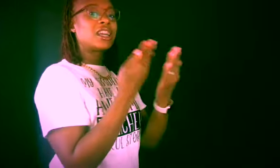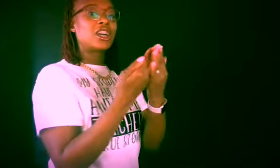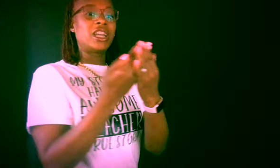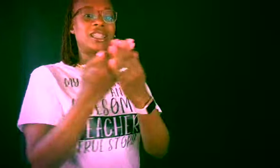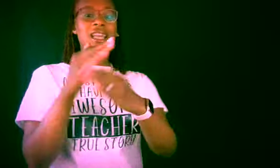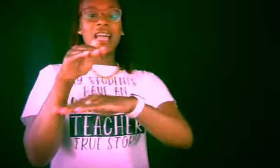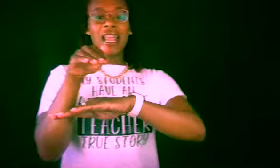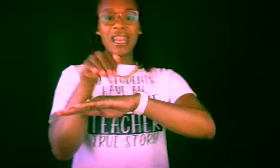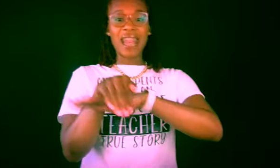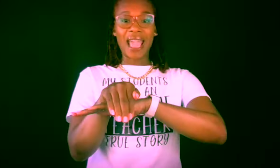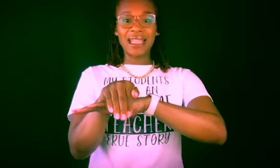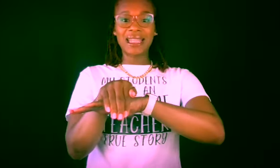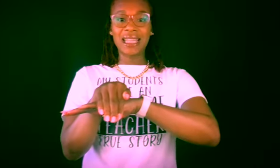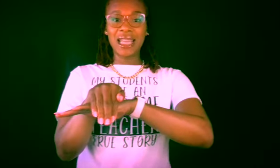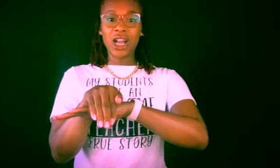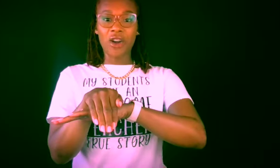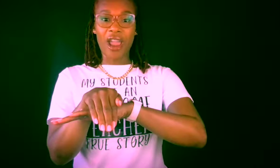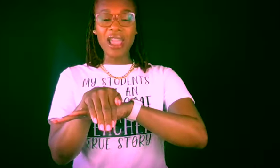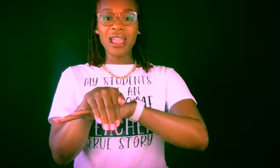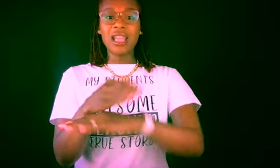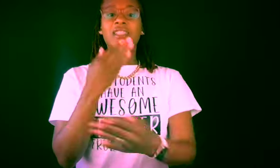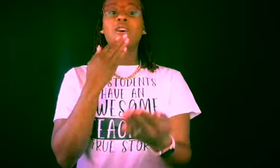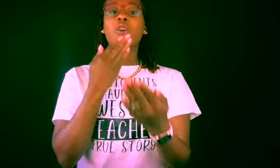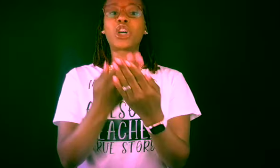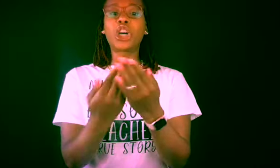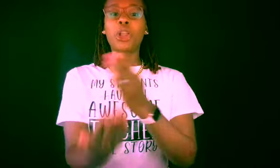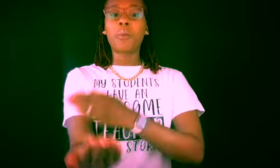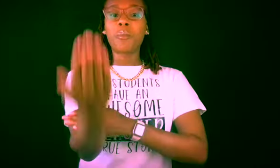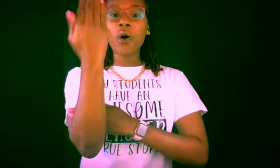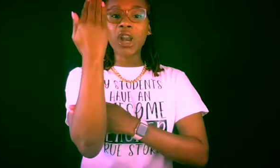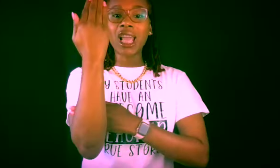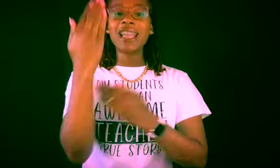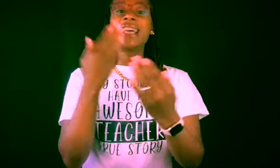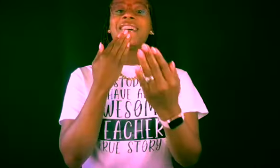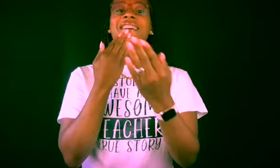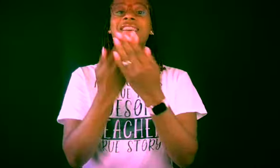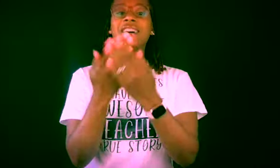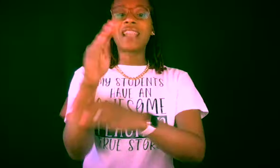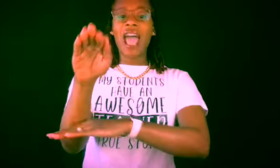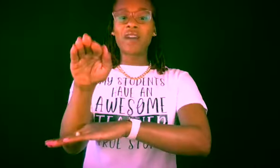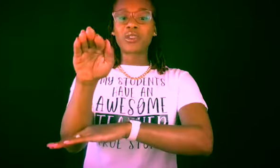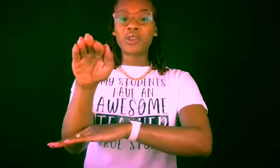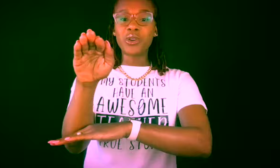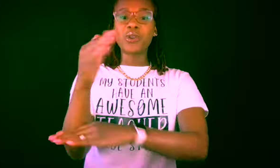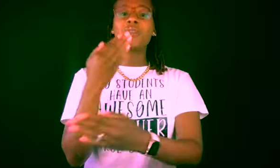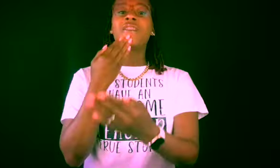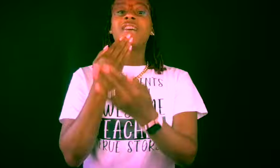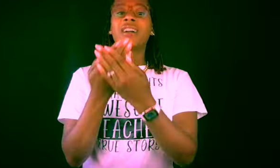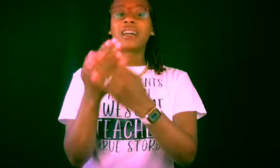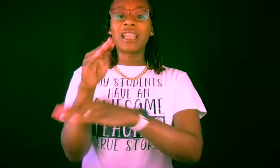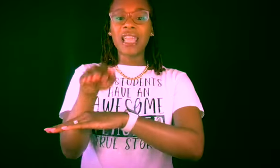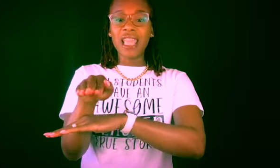good night. All right? So good morning, good afternoon, good